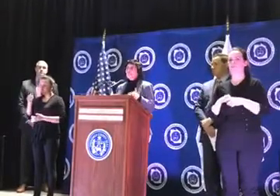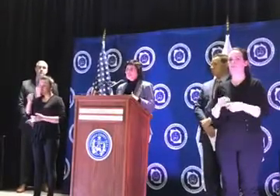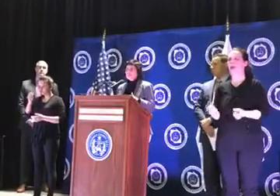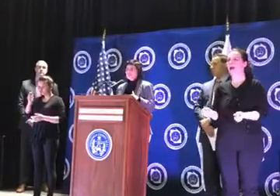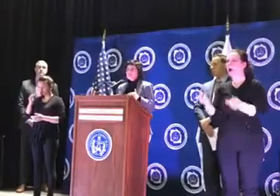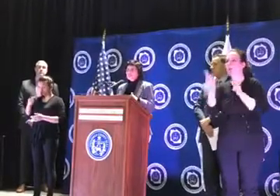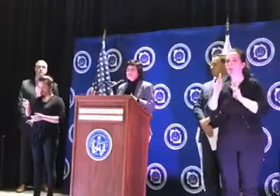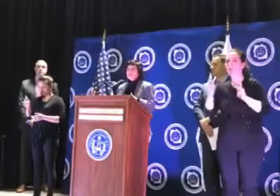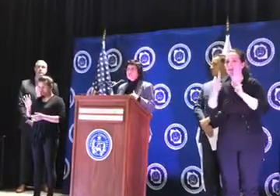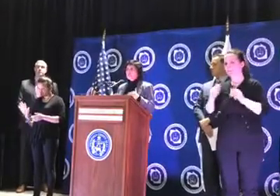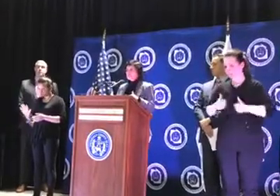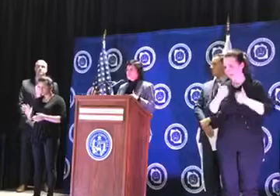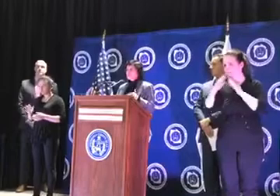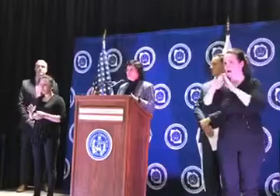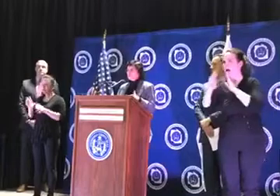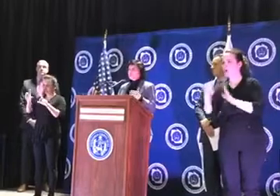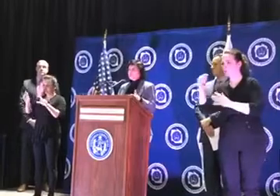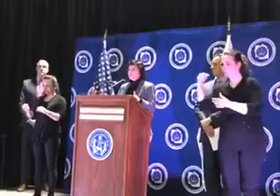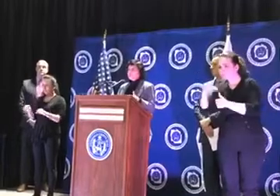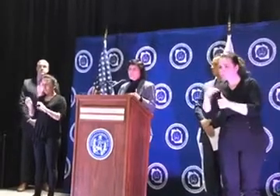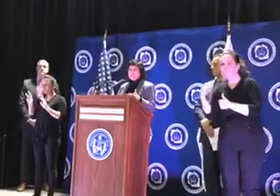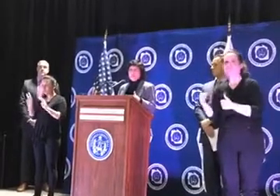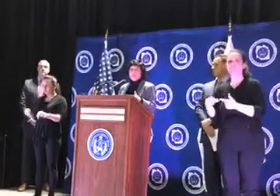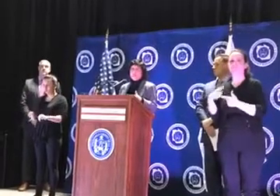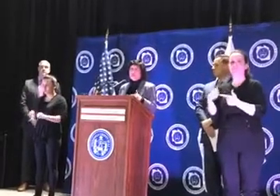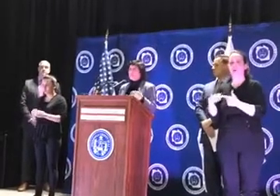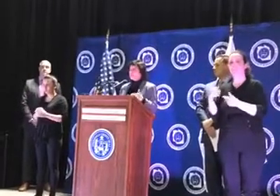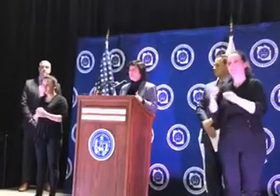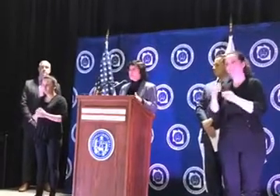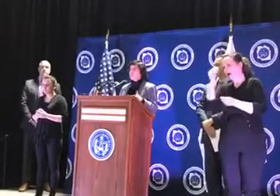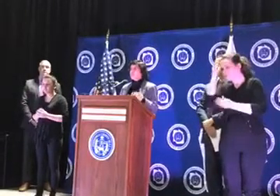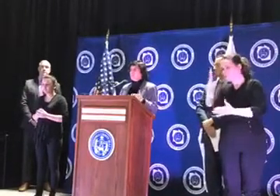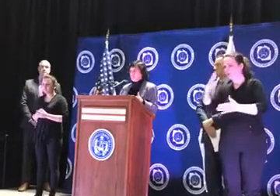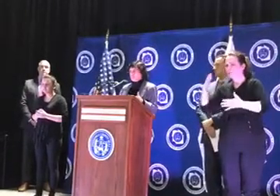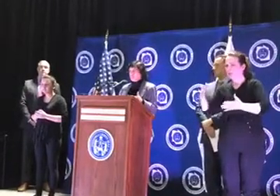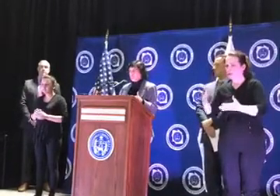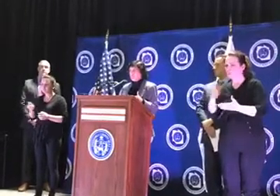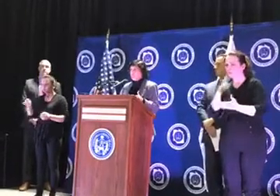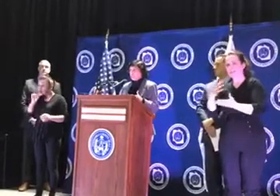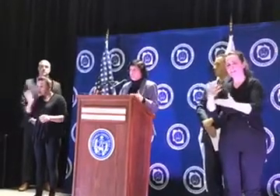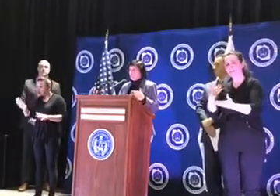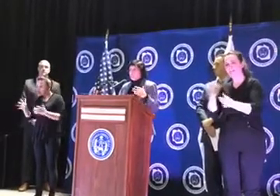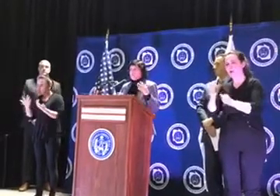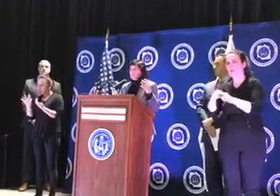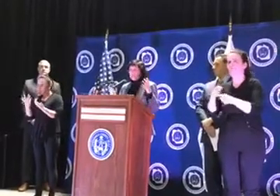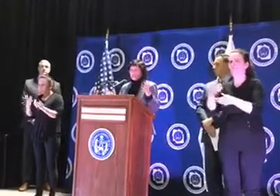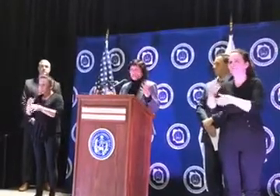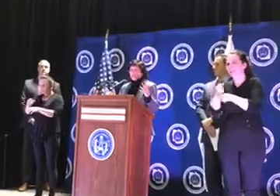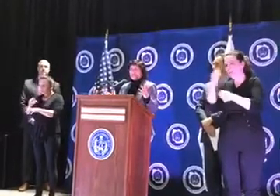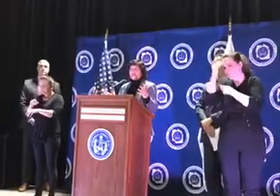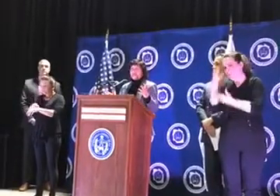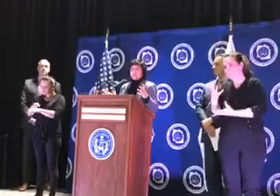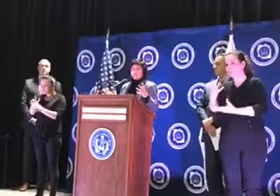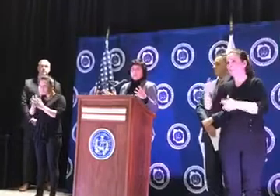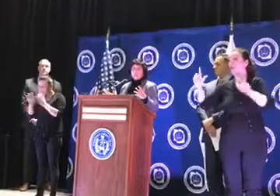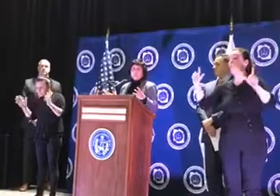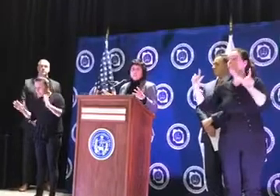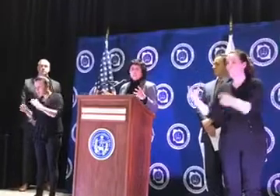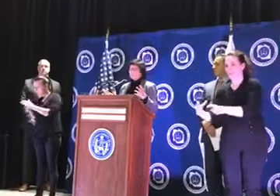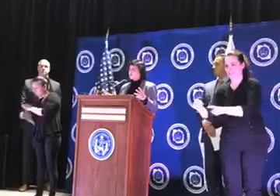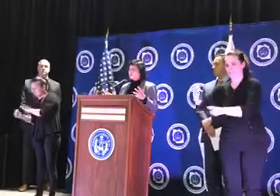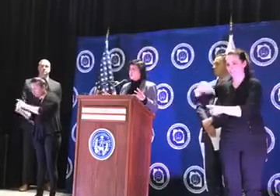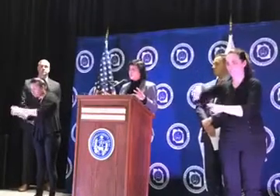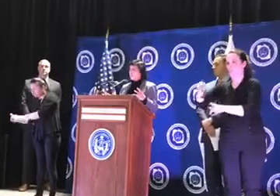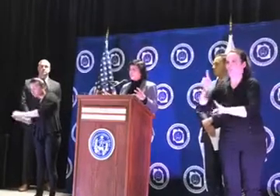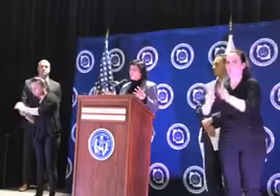very important for us to give the directive further in terms of isolation and quarantine. Because those individuals who are